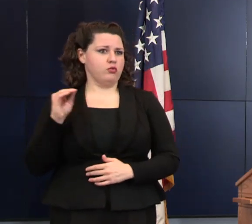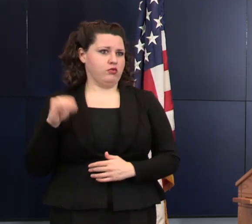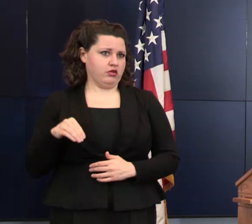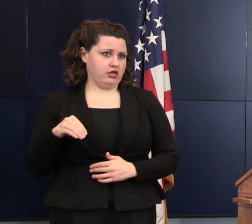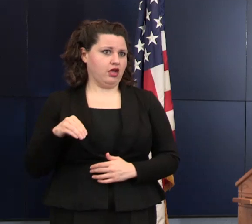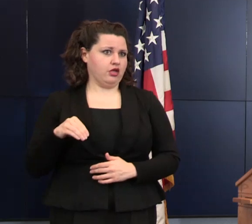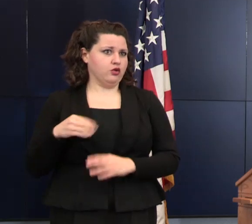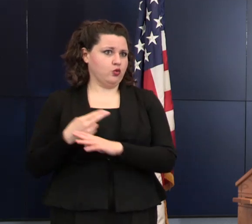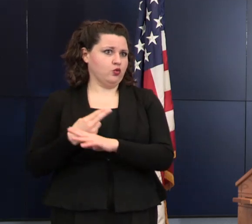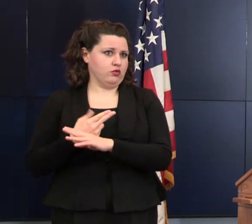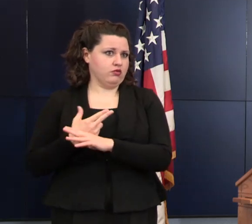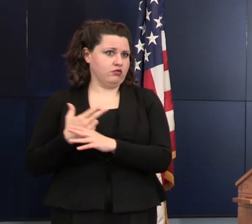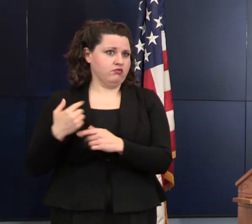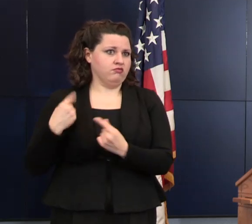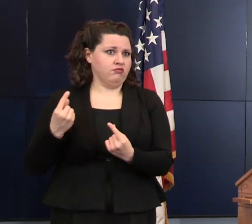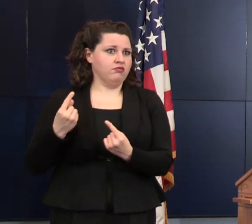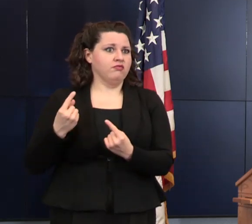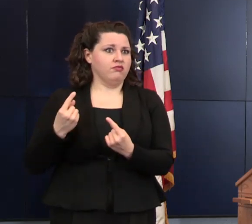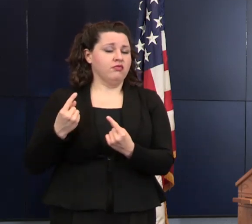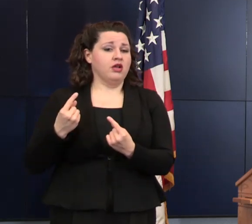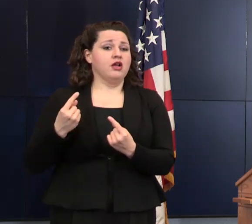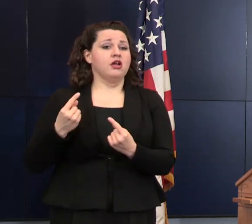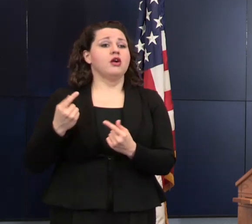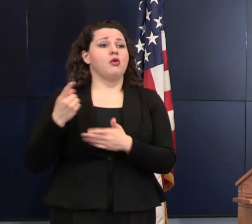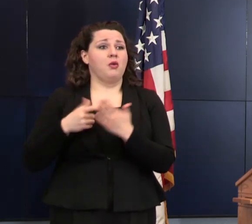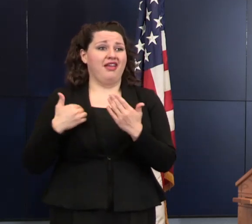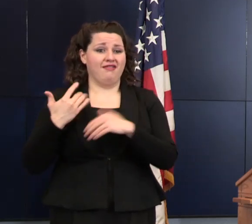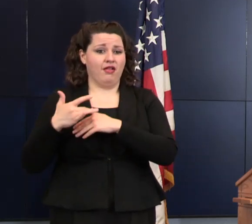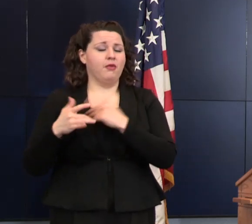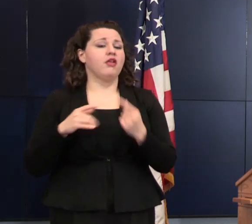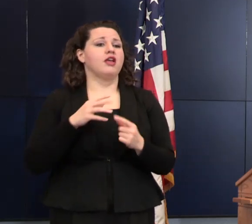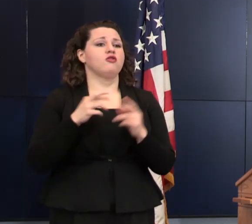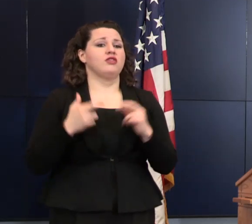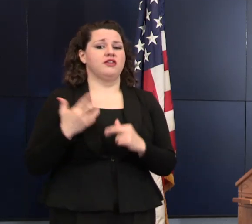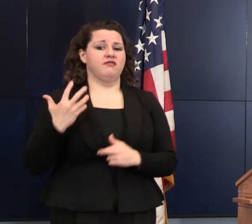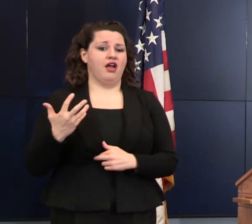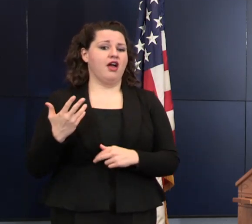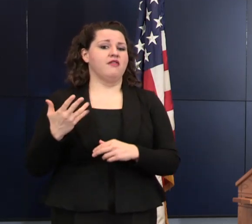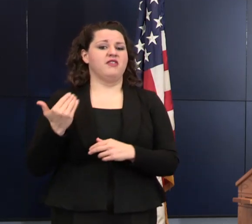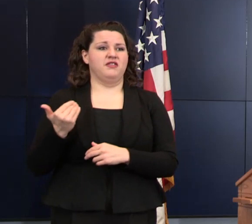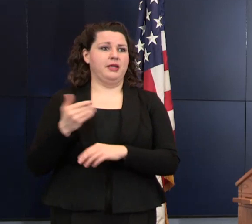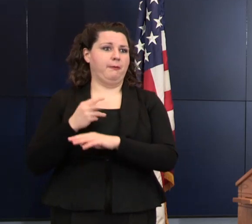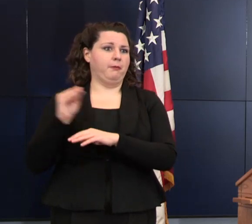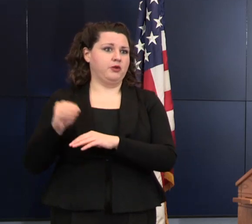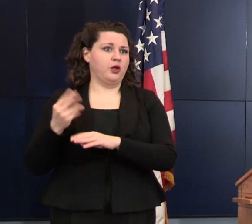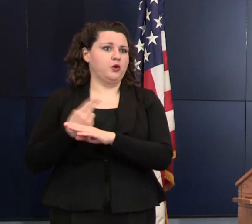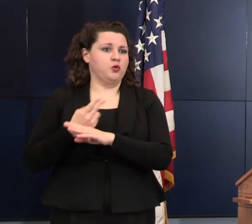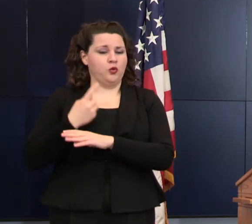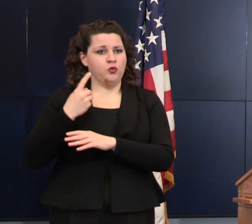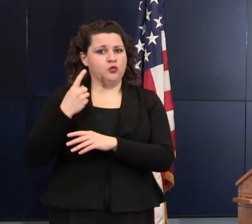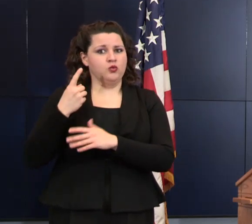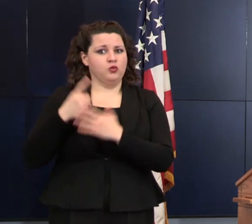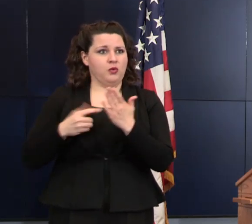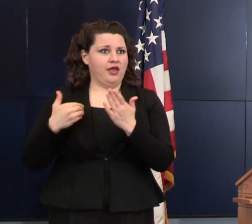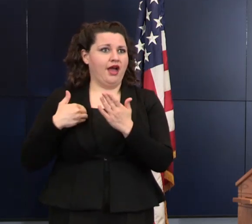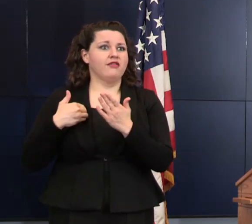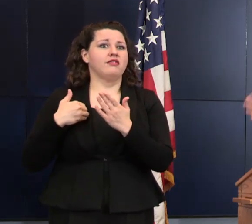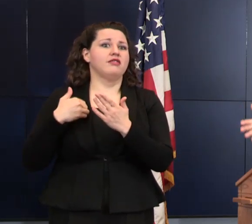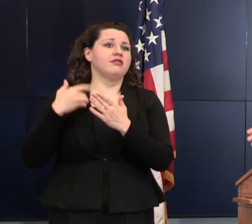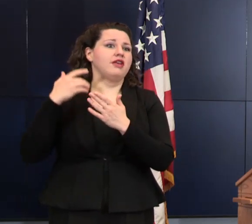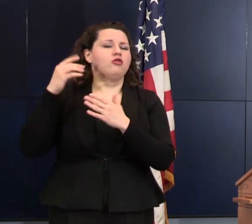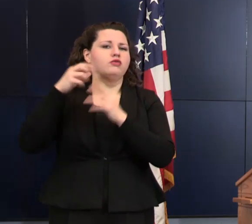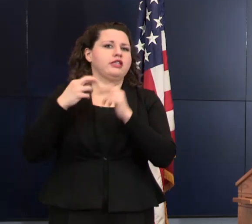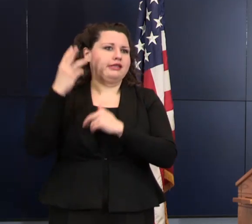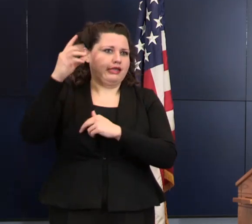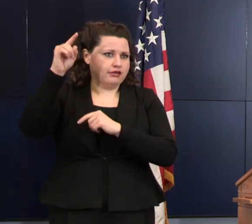2% usage of available in Region 5, and we're at 15% usage of available in Region 6, which is the